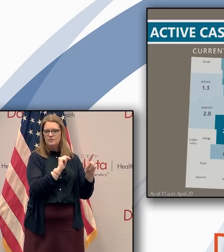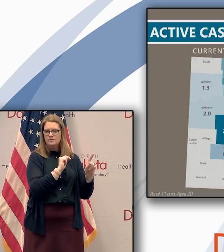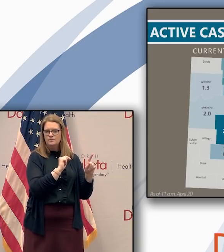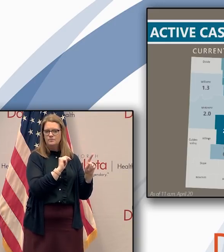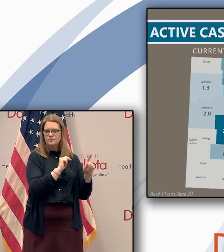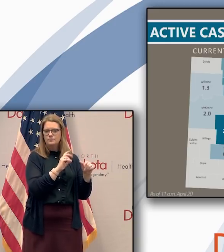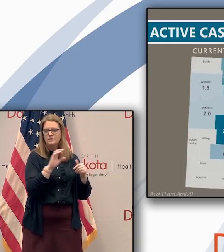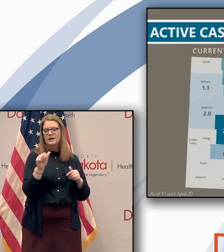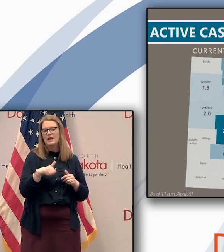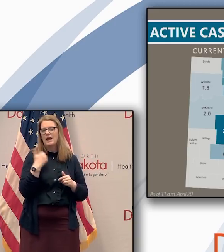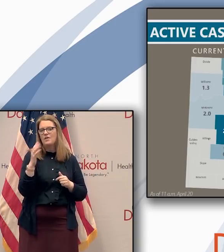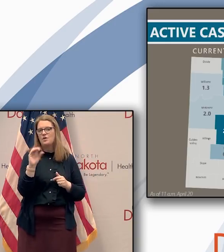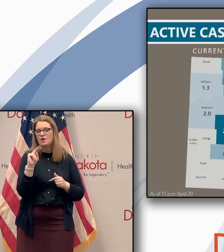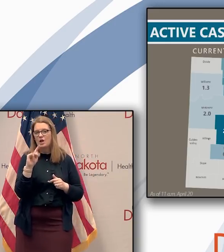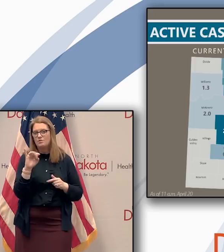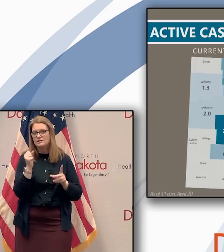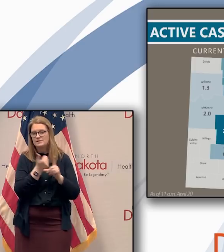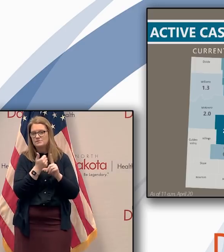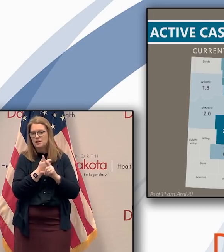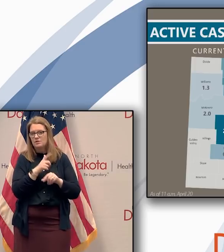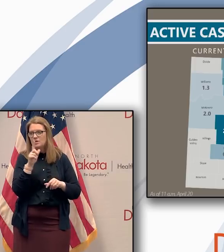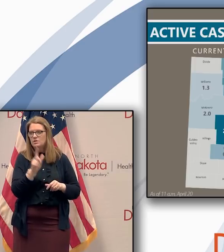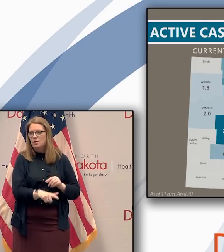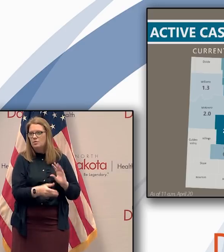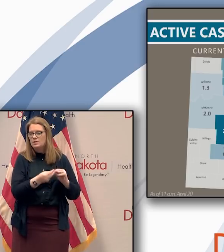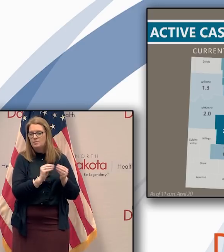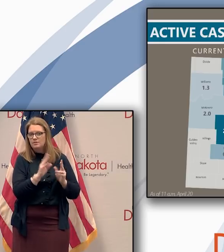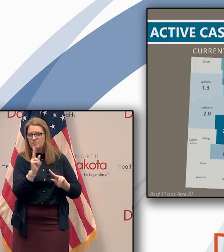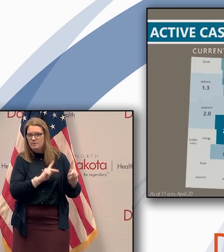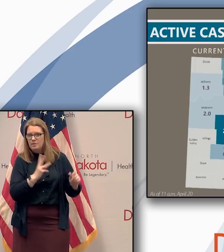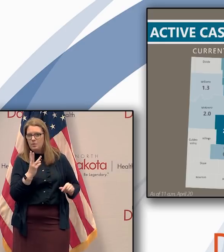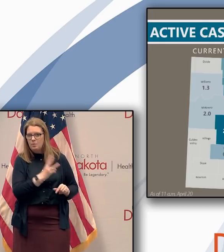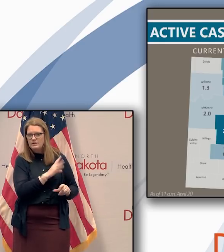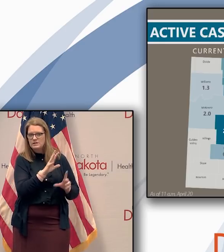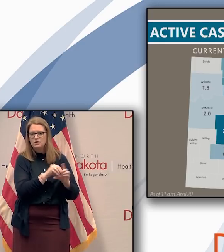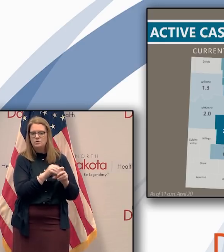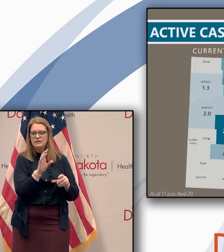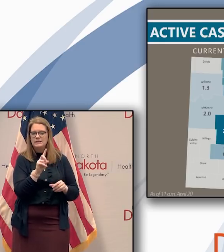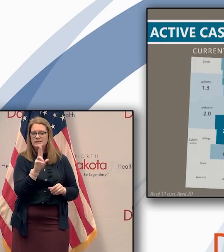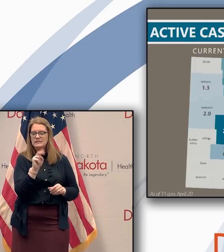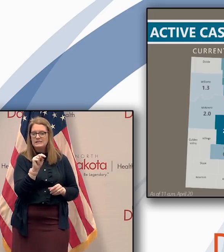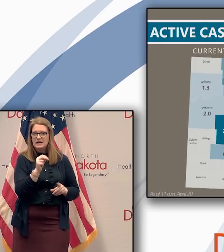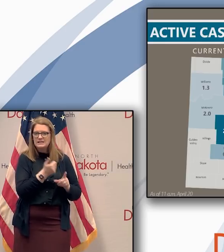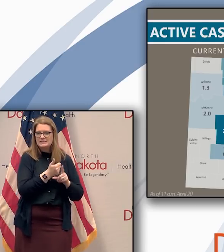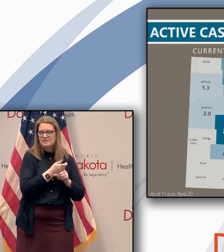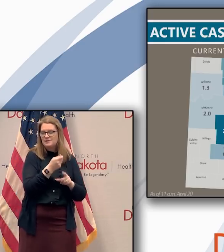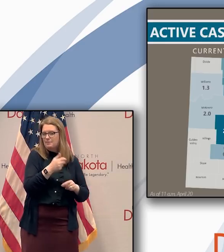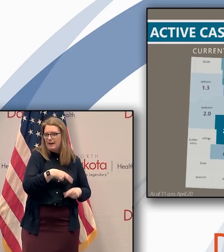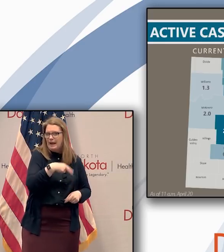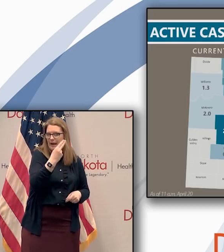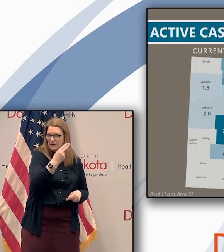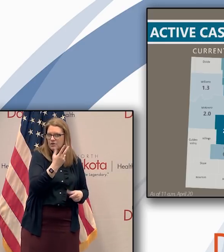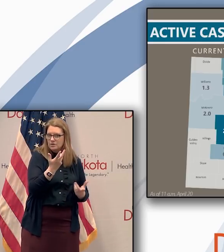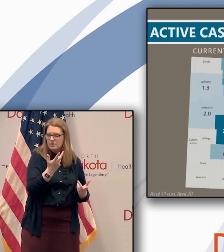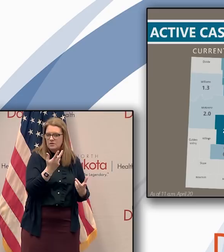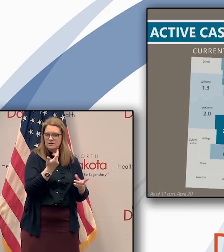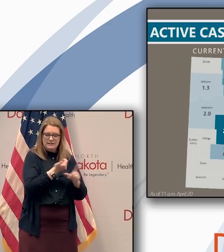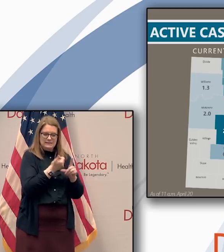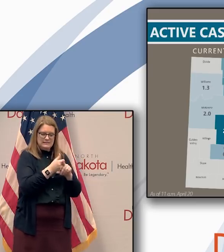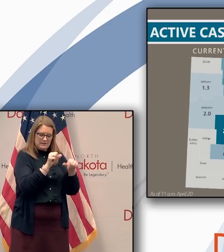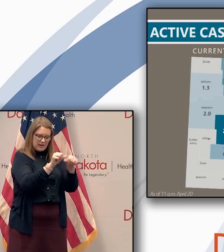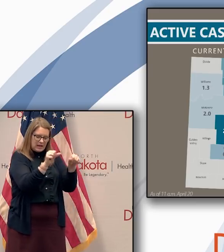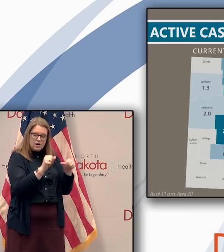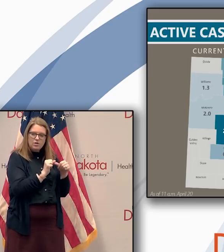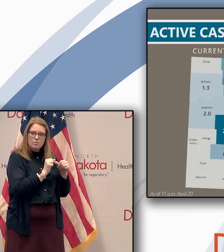have other counties with lower population in the west, including Dunn, which is slightly higher than that. Again, that's an area where we've